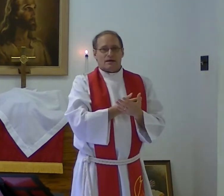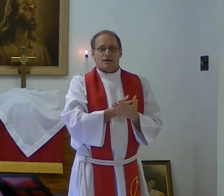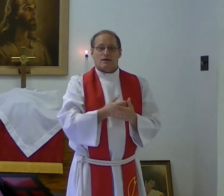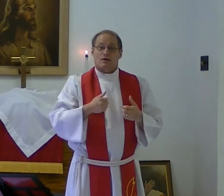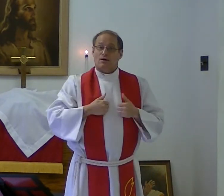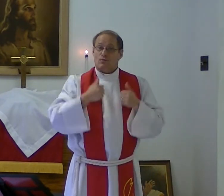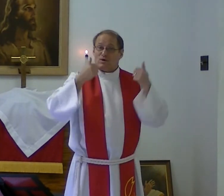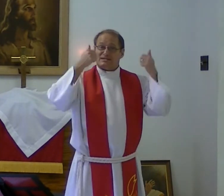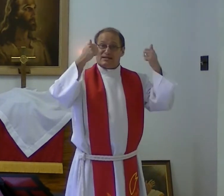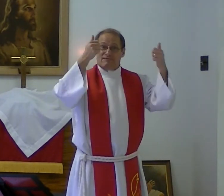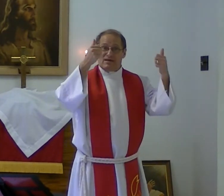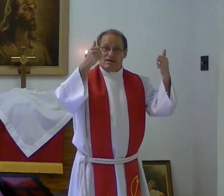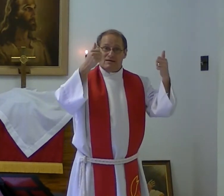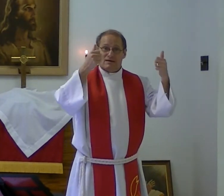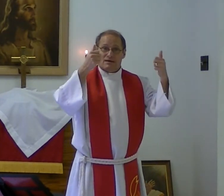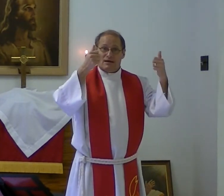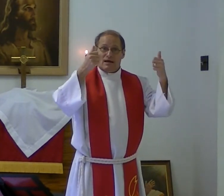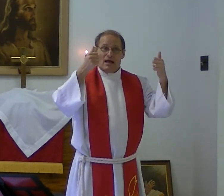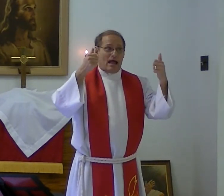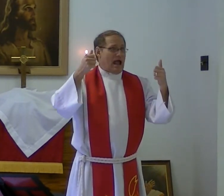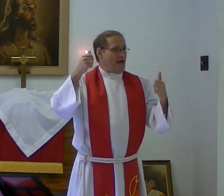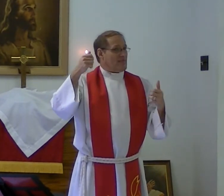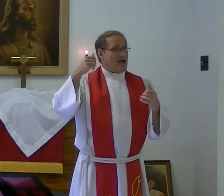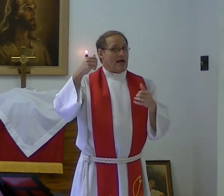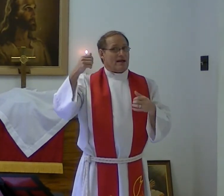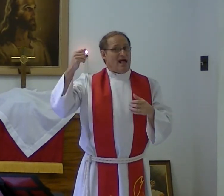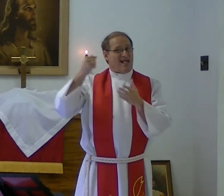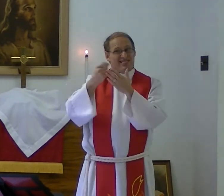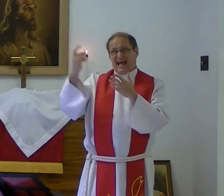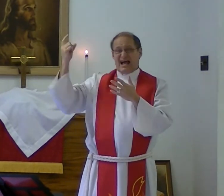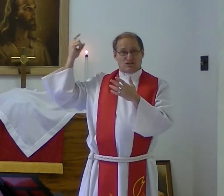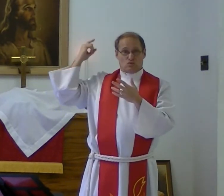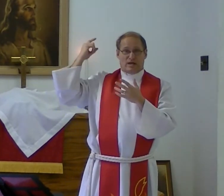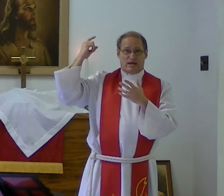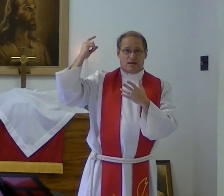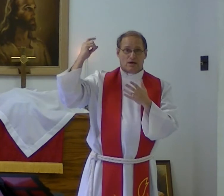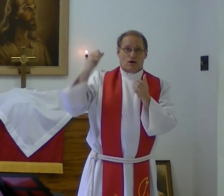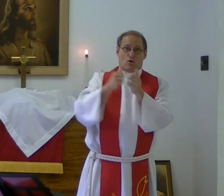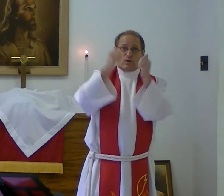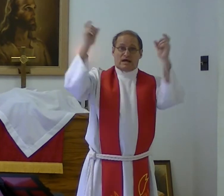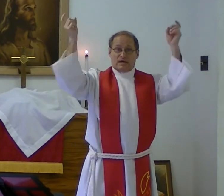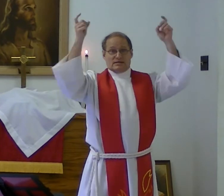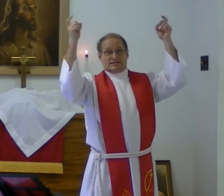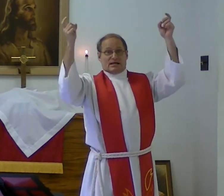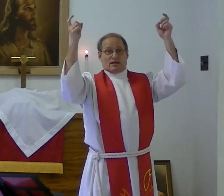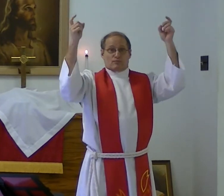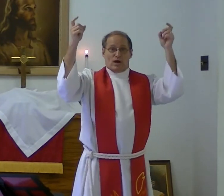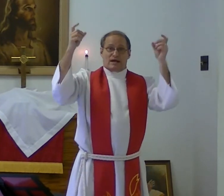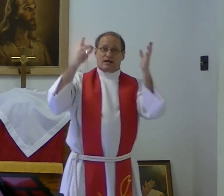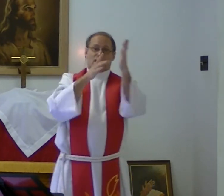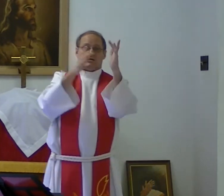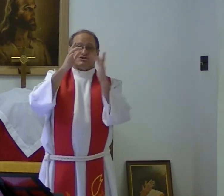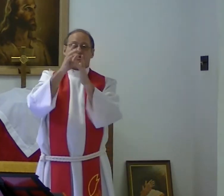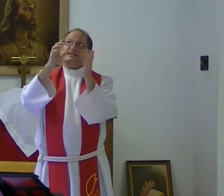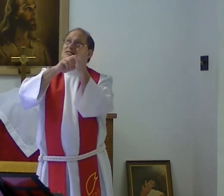was living. And then, last week, we celebrated Jesus'